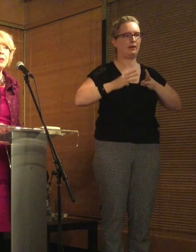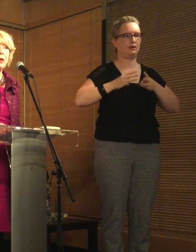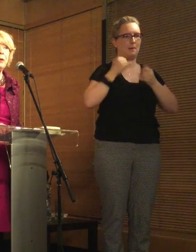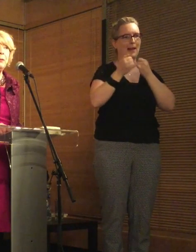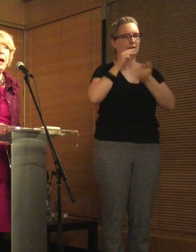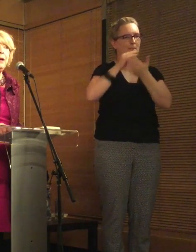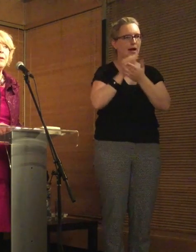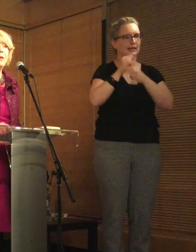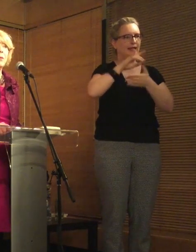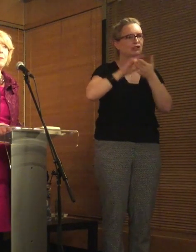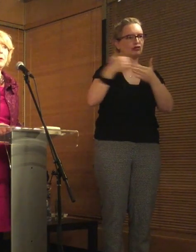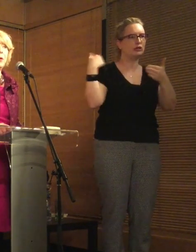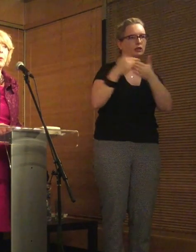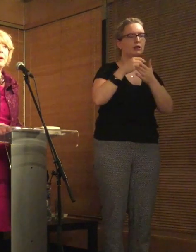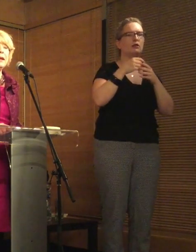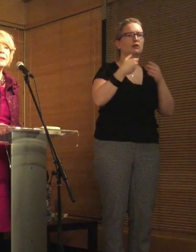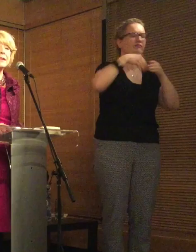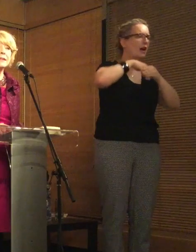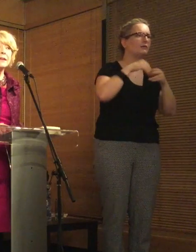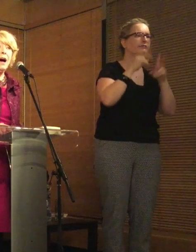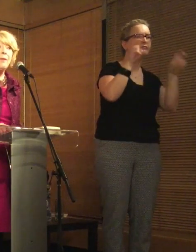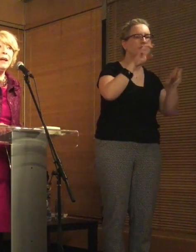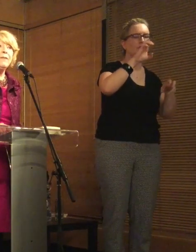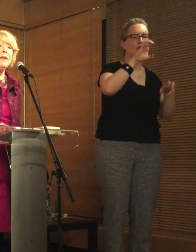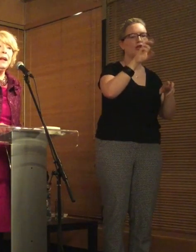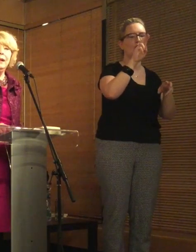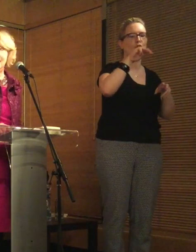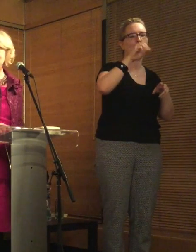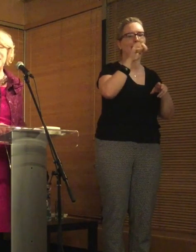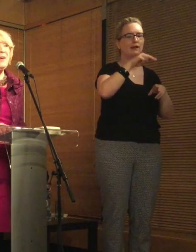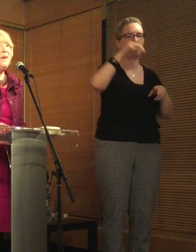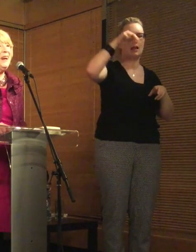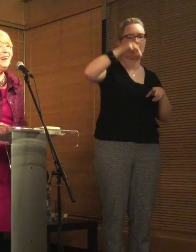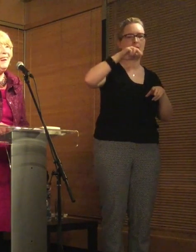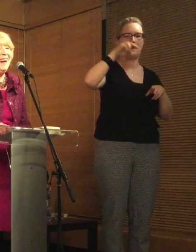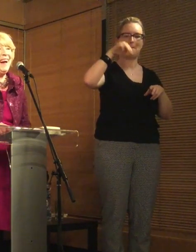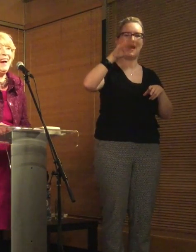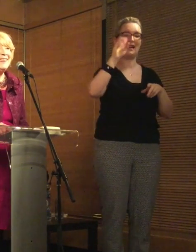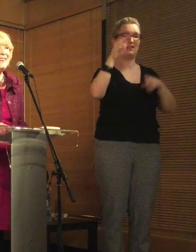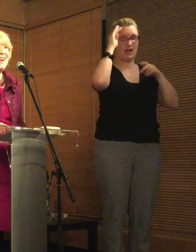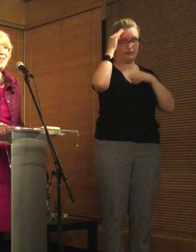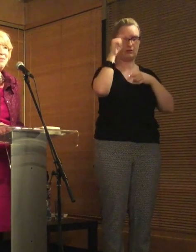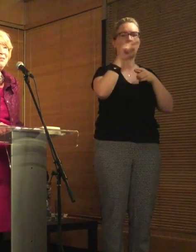the women of Cumann na mBan, the women with the Citizens Army in Liberty Hall here,